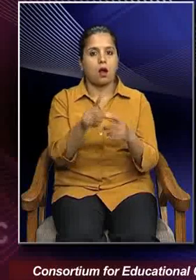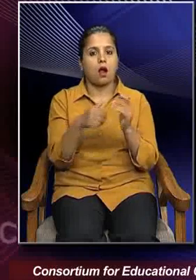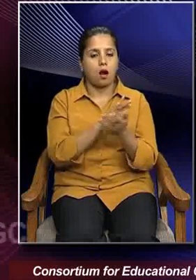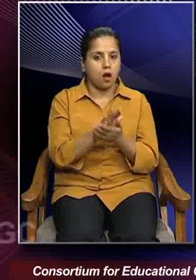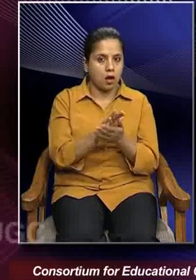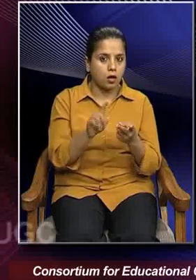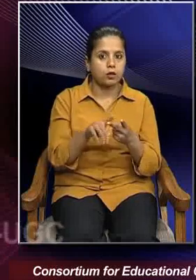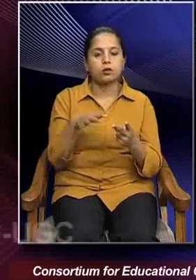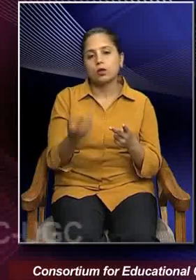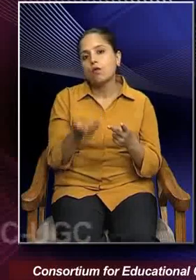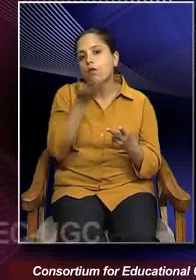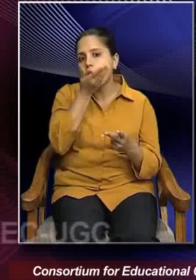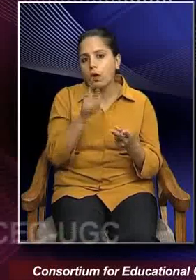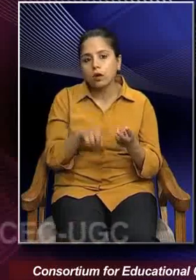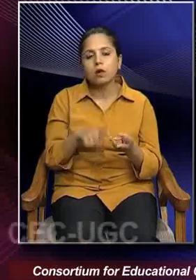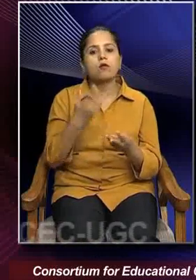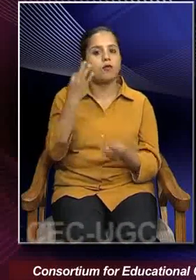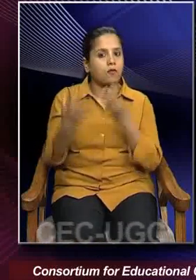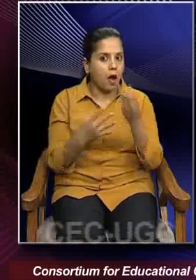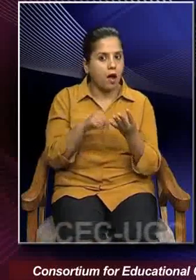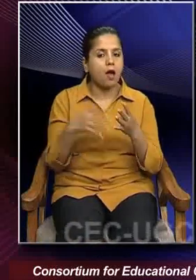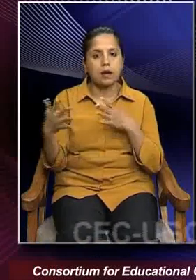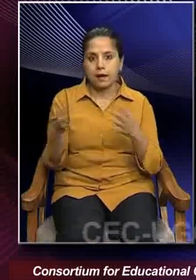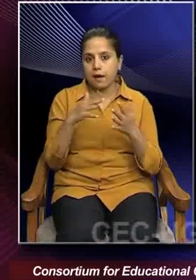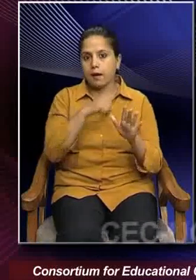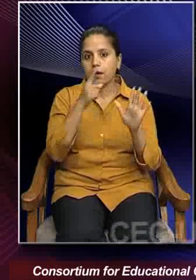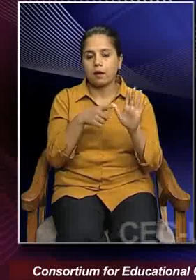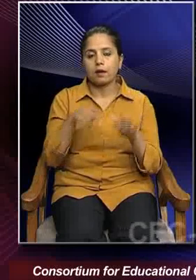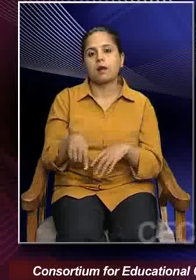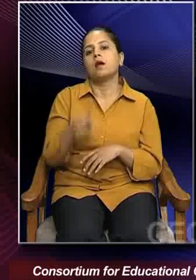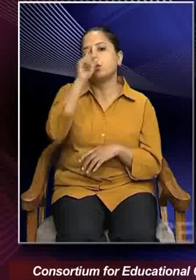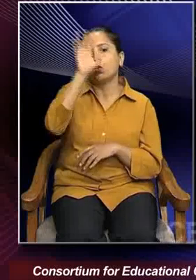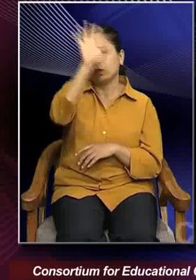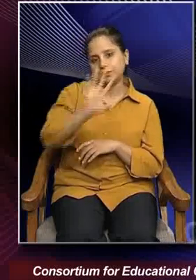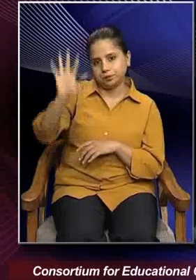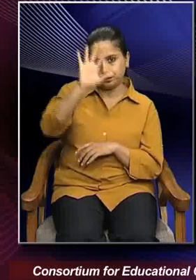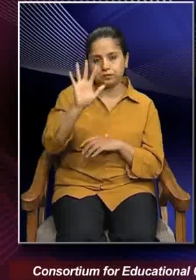water, fire, air, and ether.